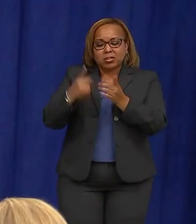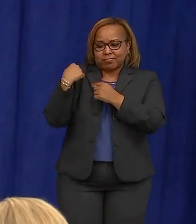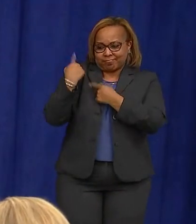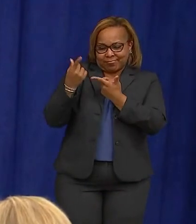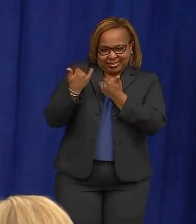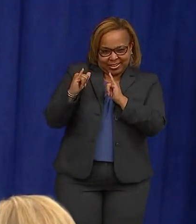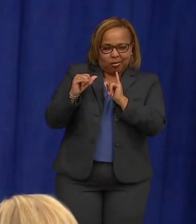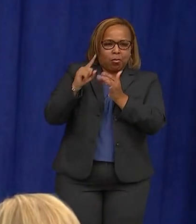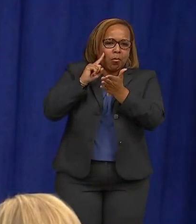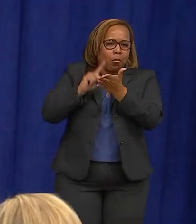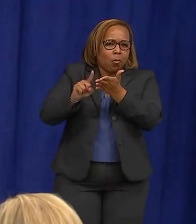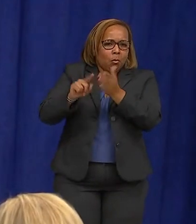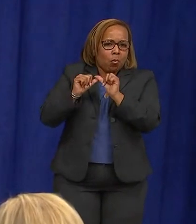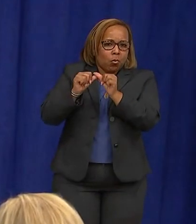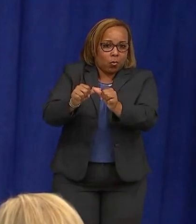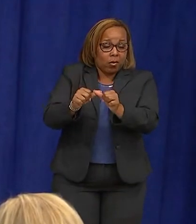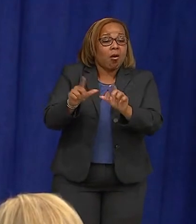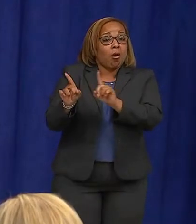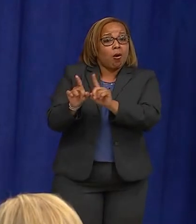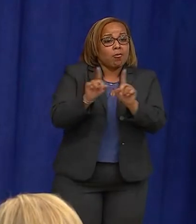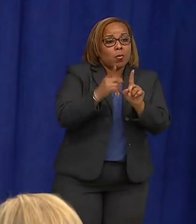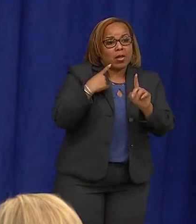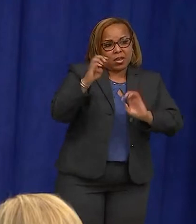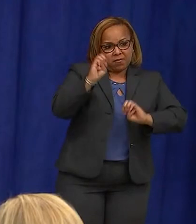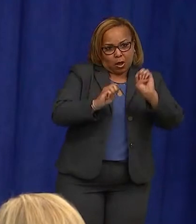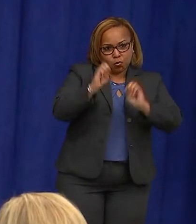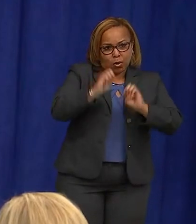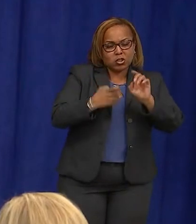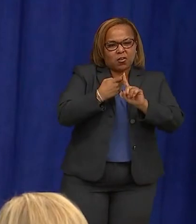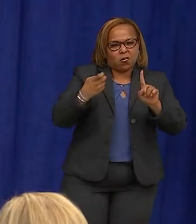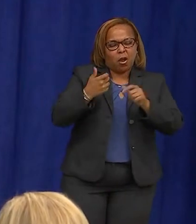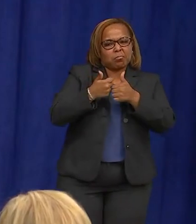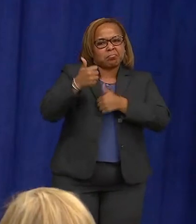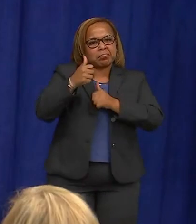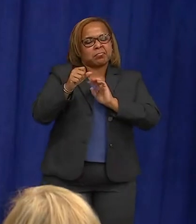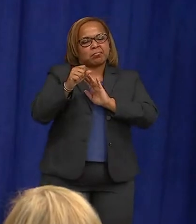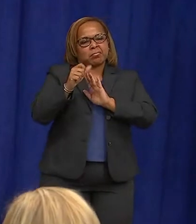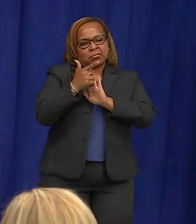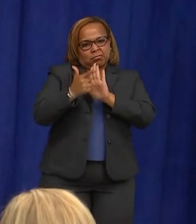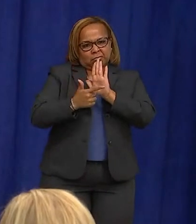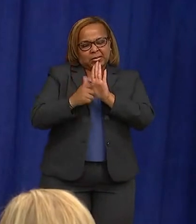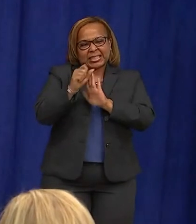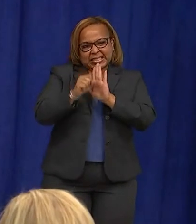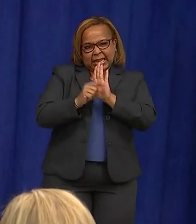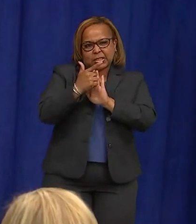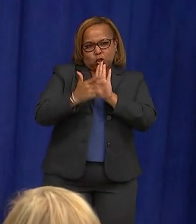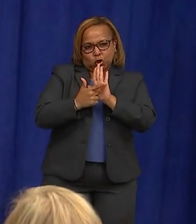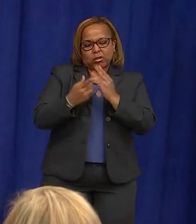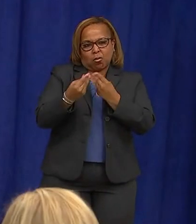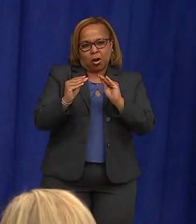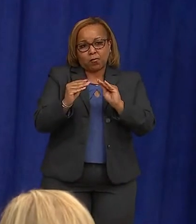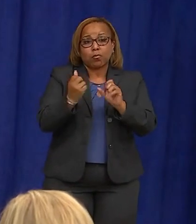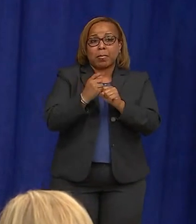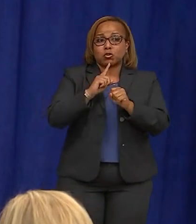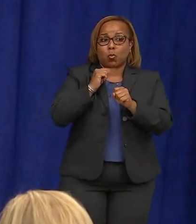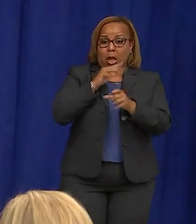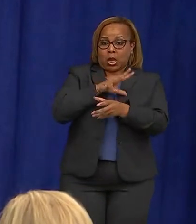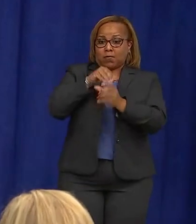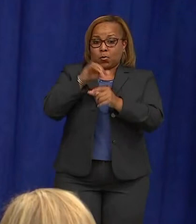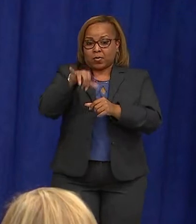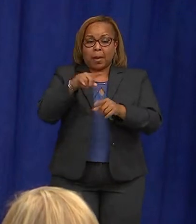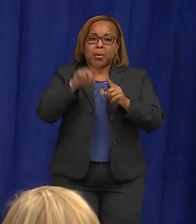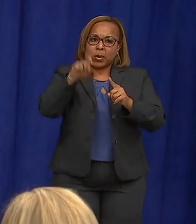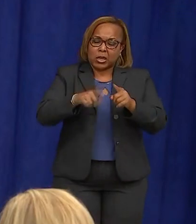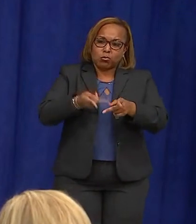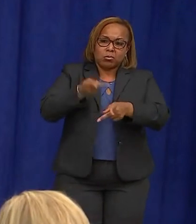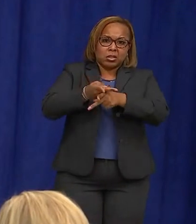I'm sure you're aware, there's also an evaluation being done by the state's attorney's office. So we need to make sure that we don't interfere with that, but we need to get